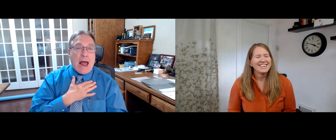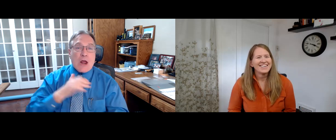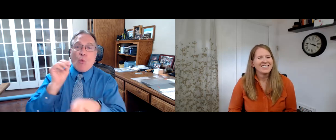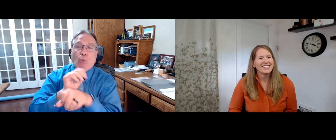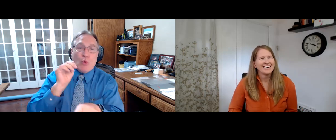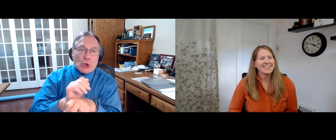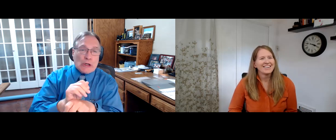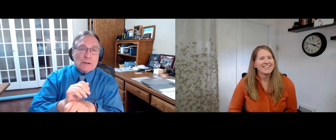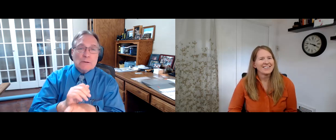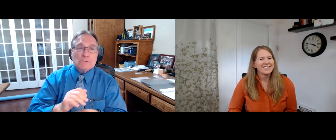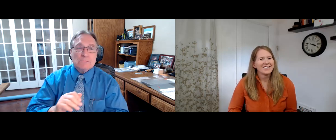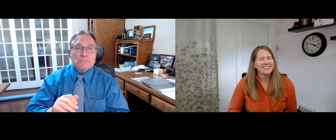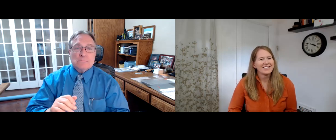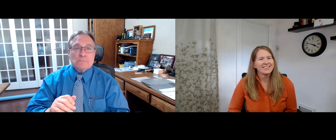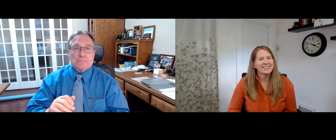My work